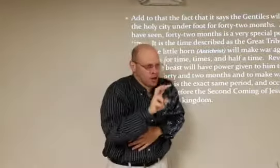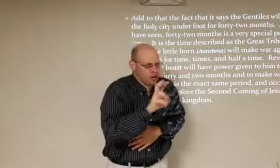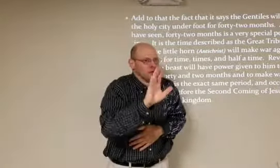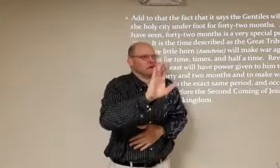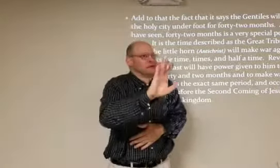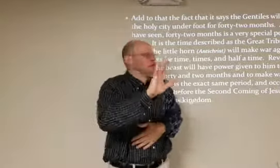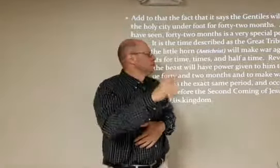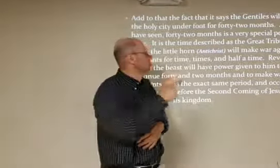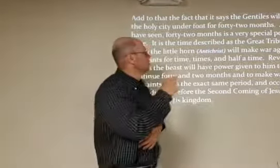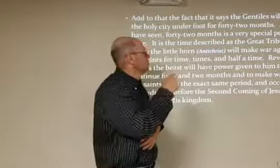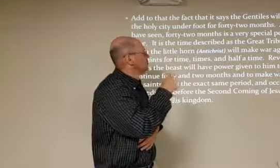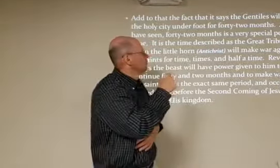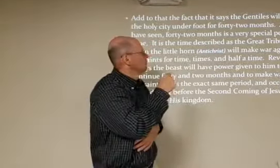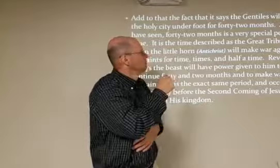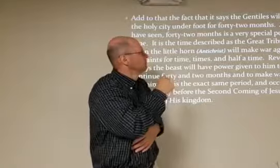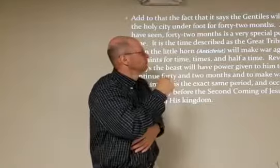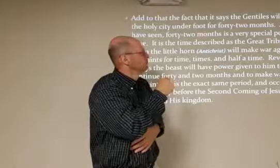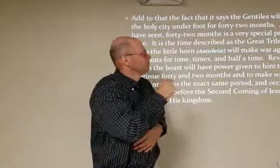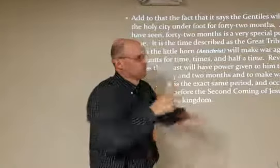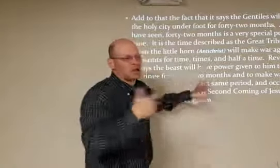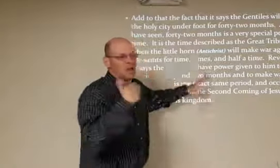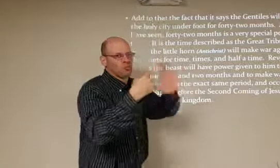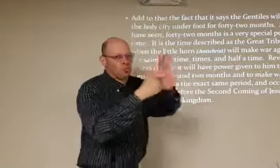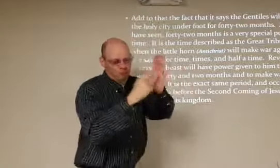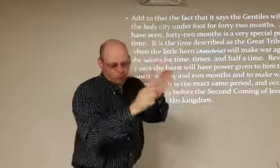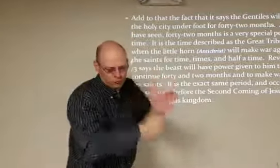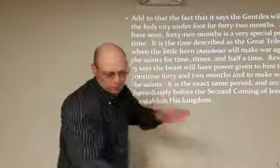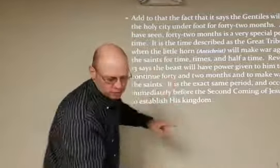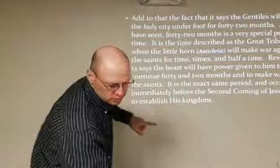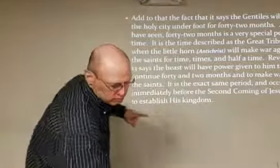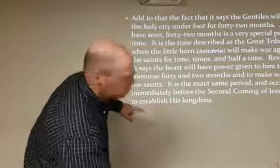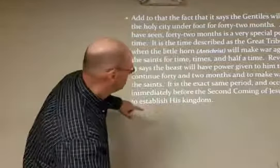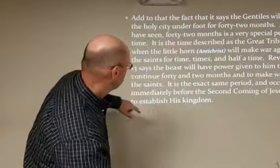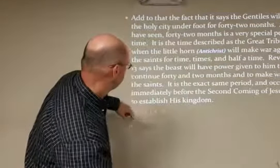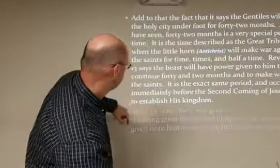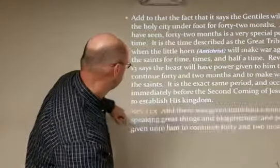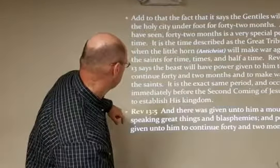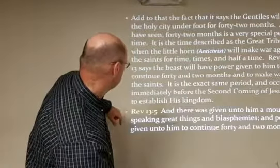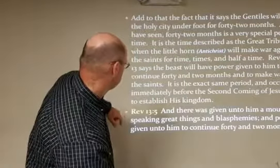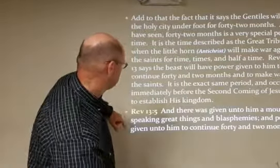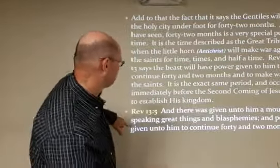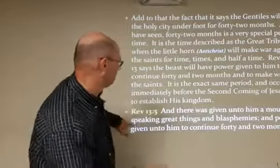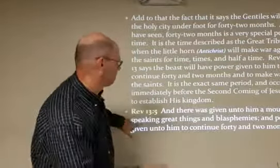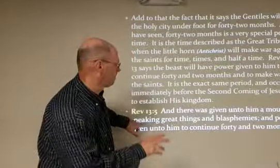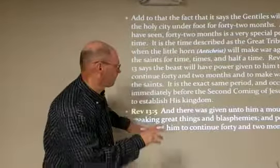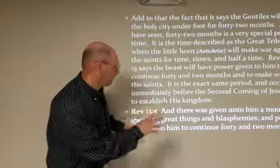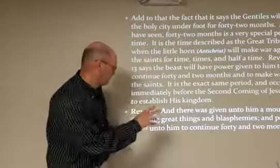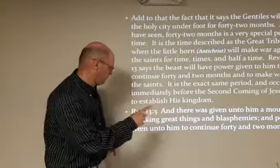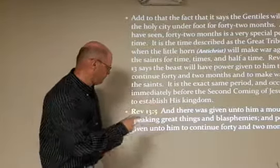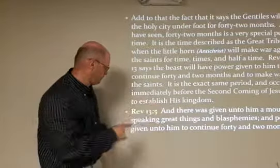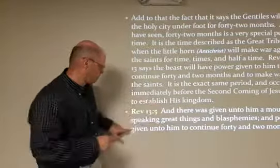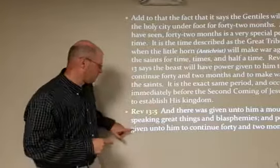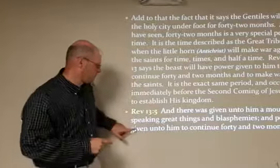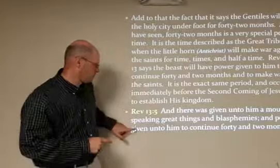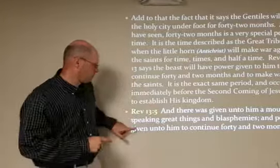I know it's hard for understanding. I want to show you a scripture here. This